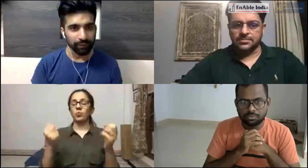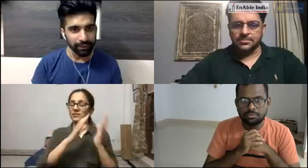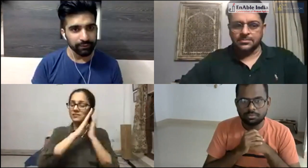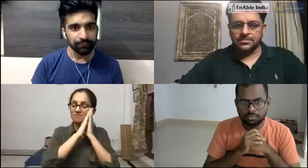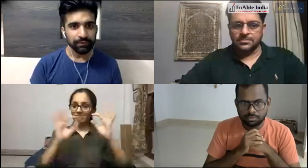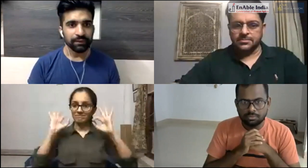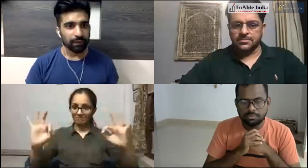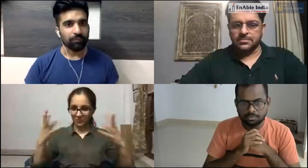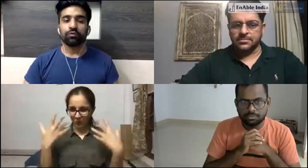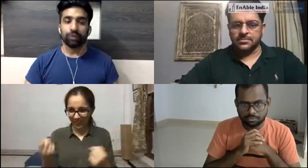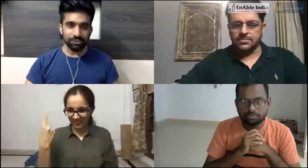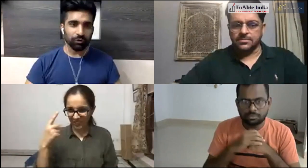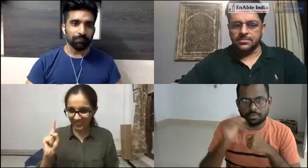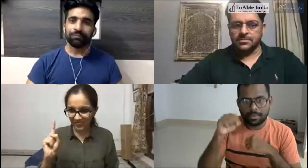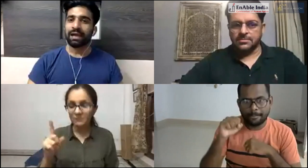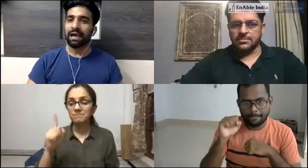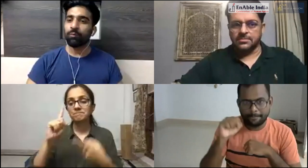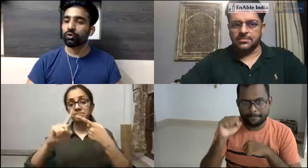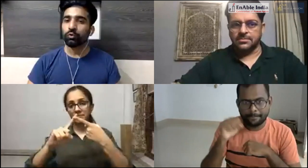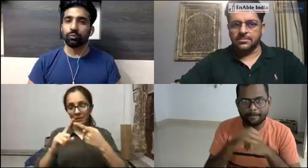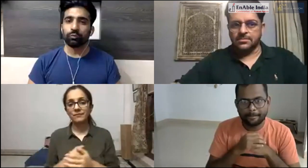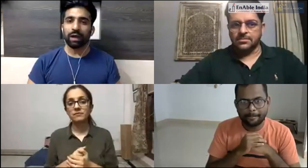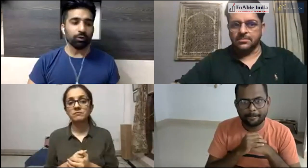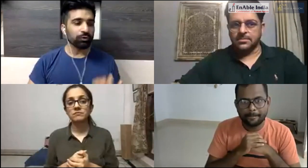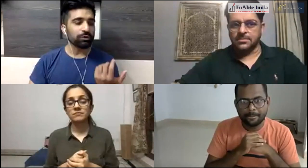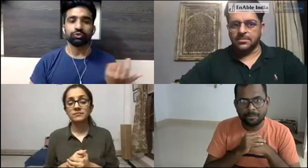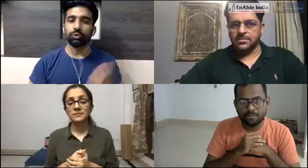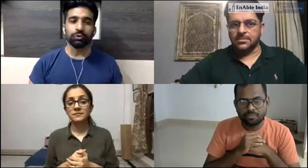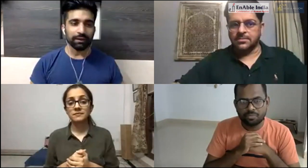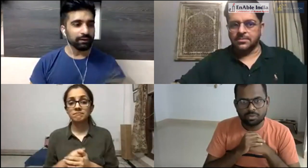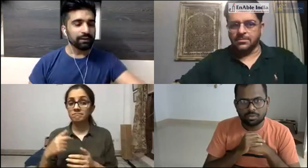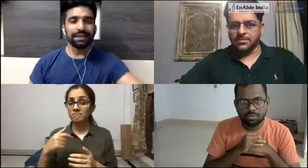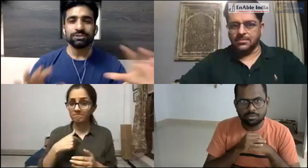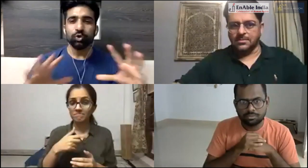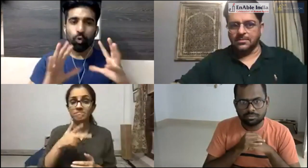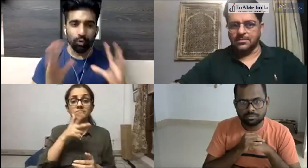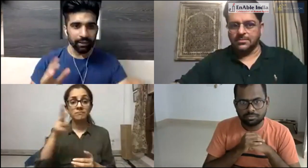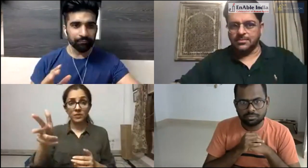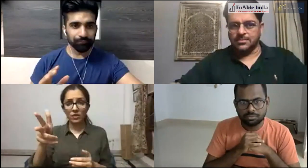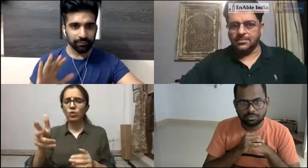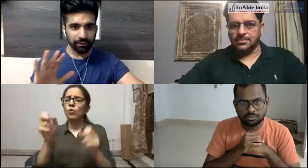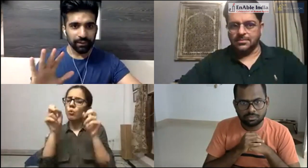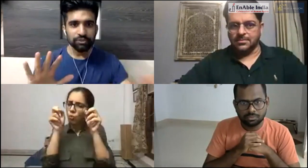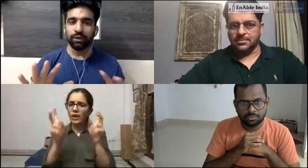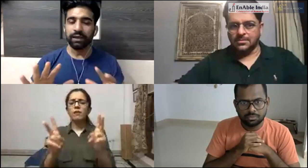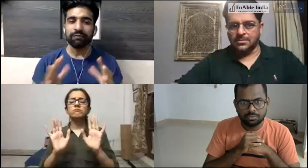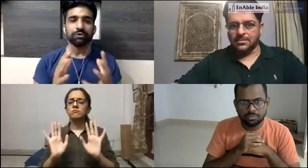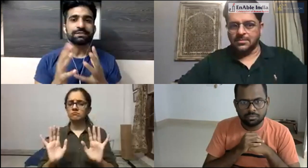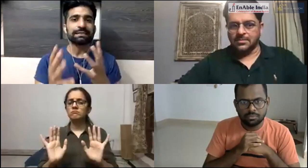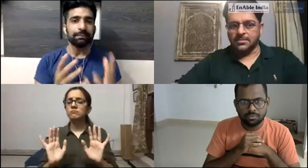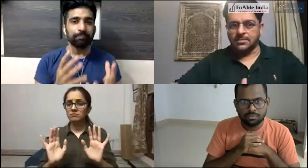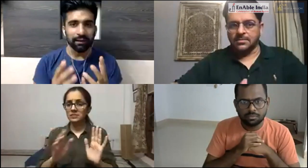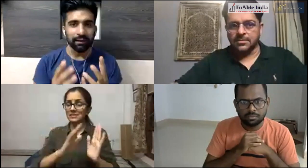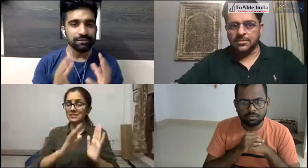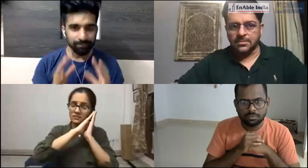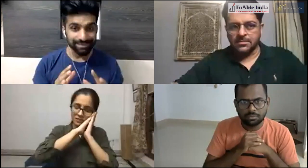schedule, right? Now, first of all, I want to assure you that it's okay. It's okay if your